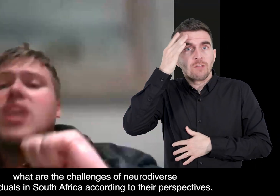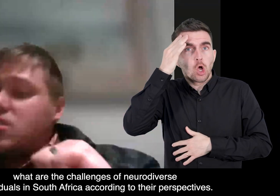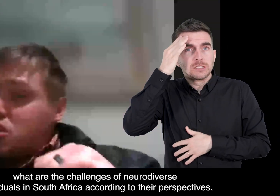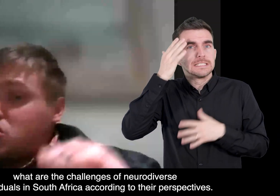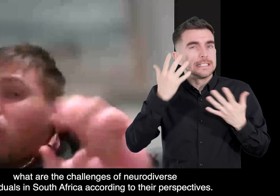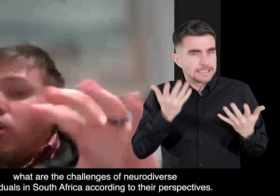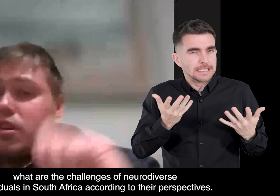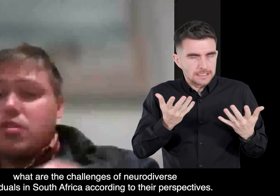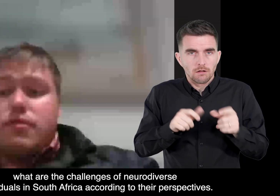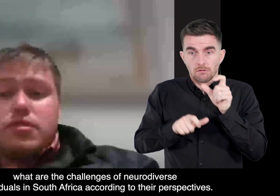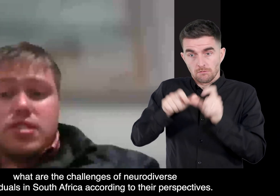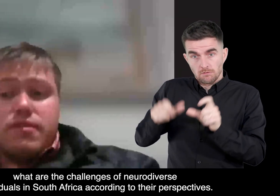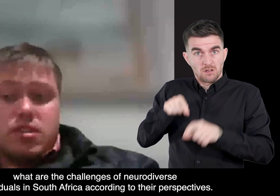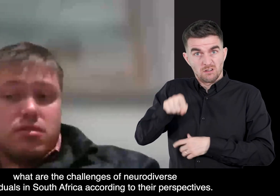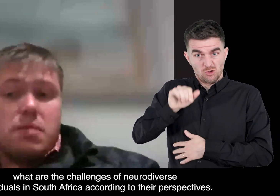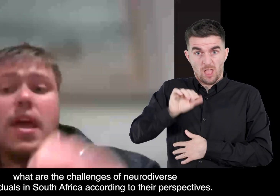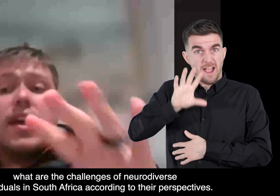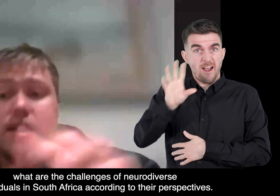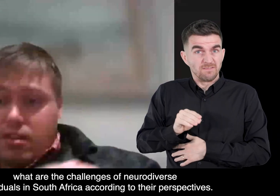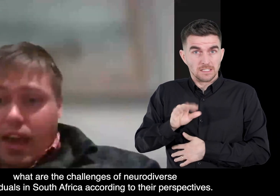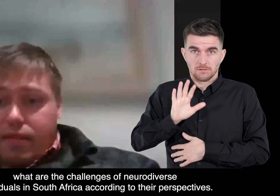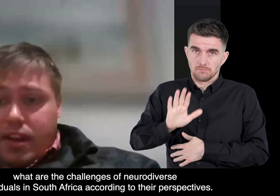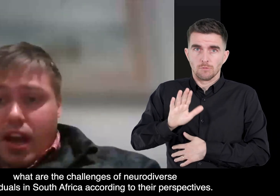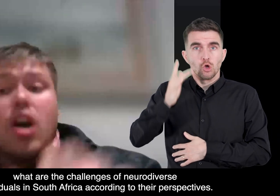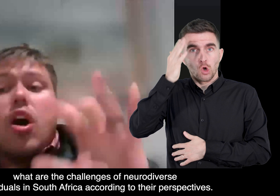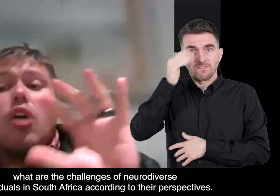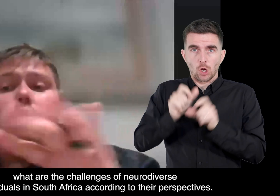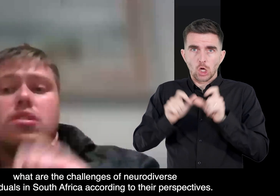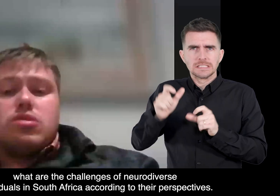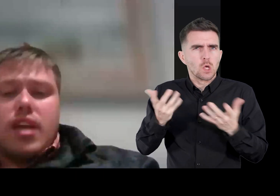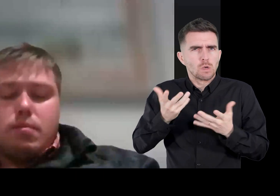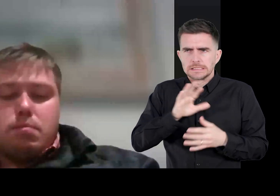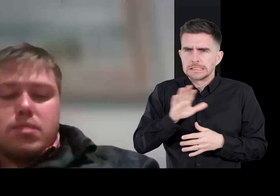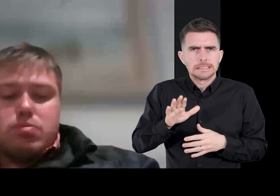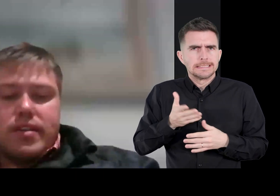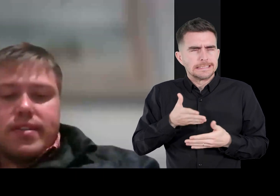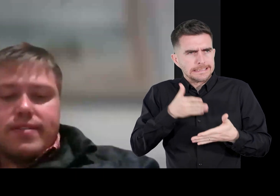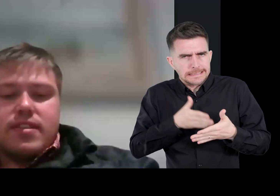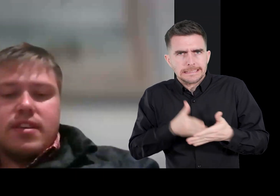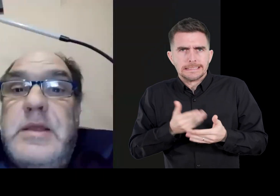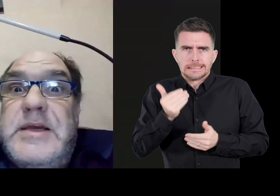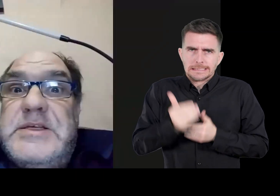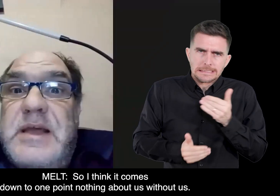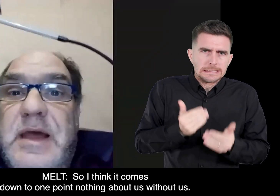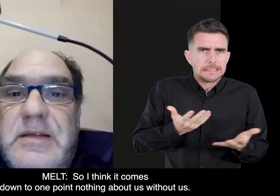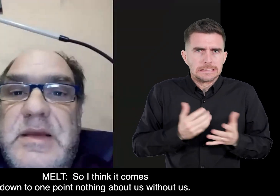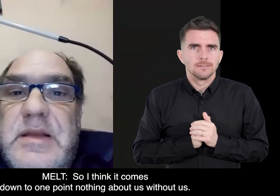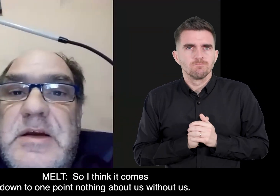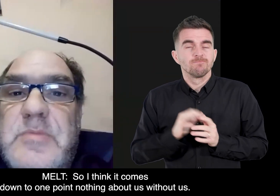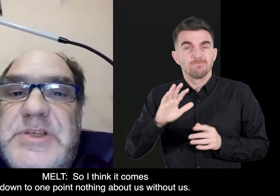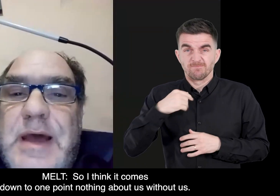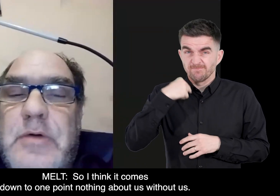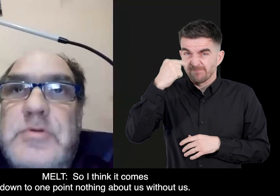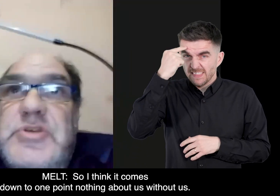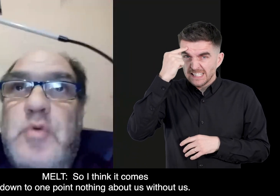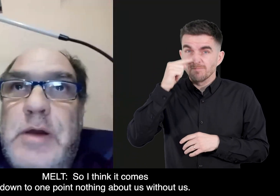are the challenges of neurodiverse individuals in South Africa according to their perspectives. Yes, I think it